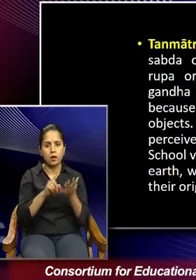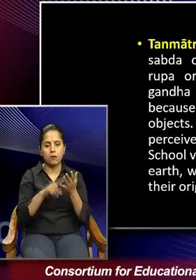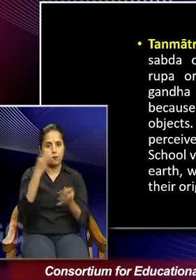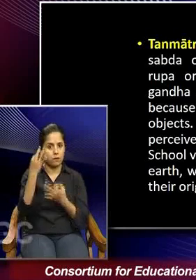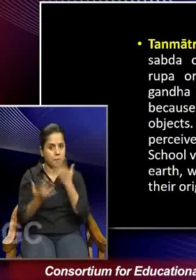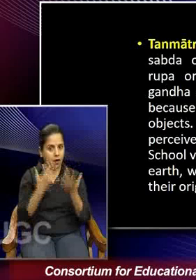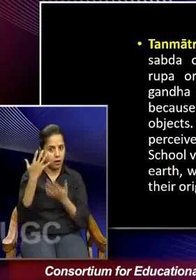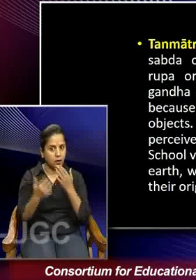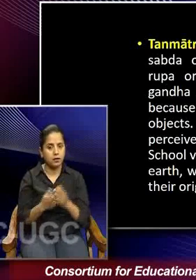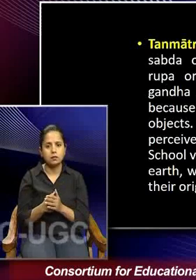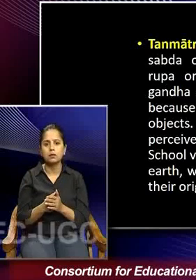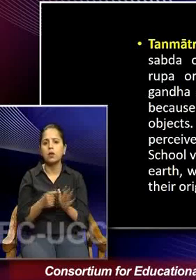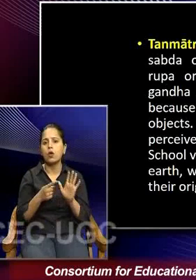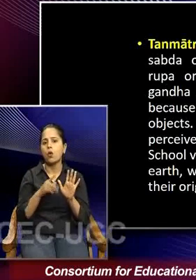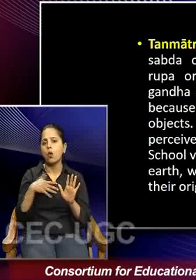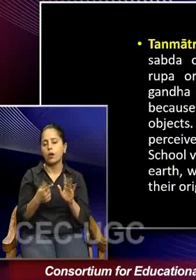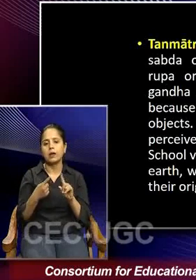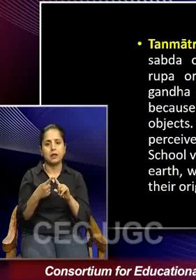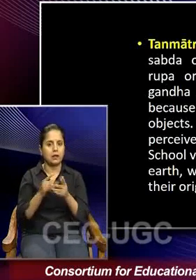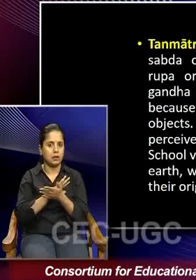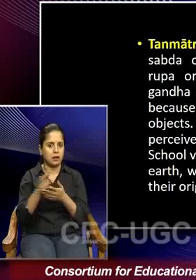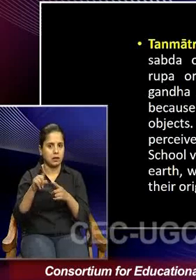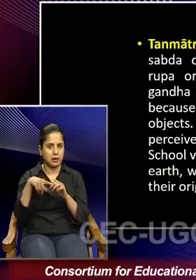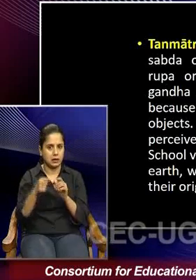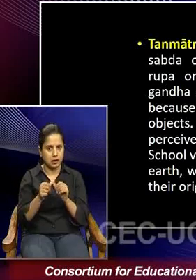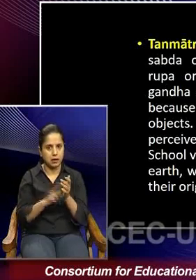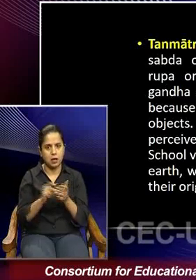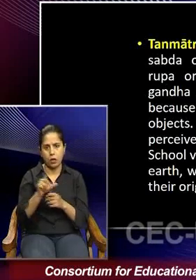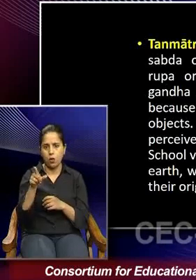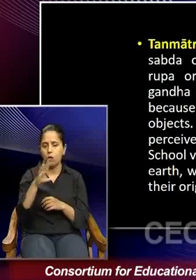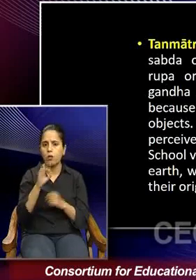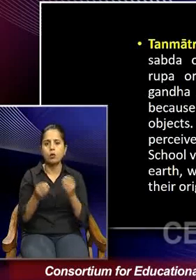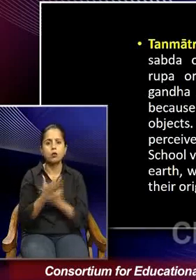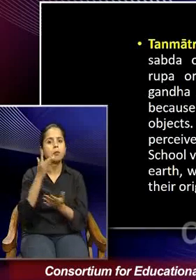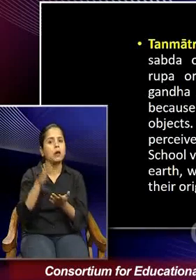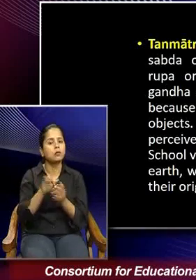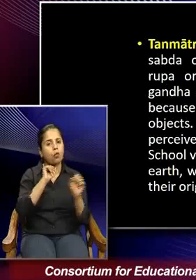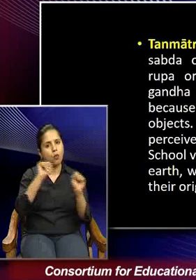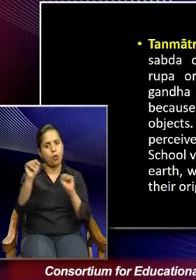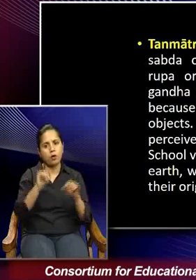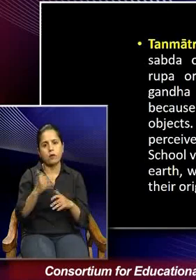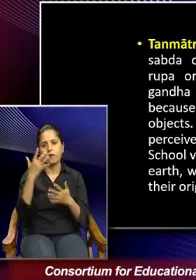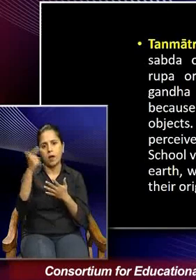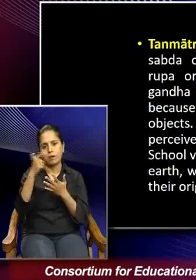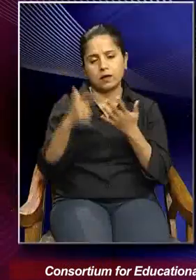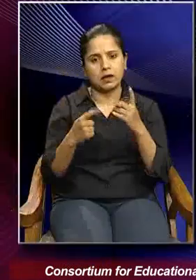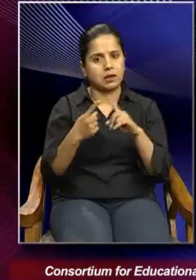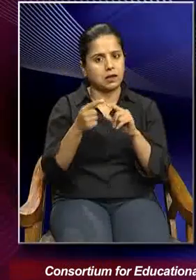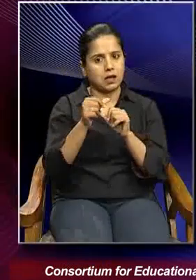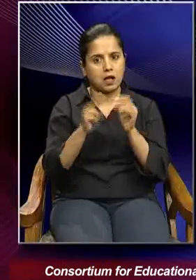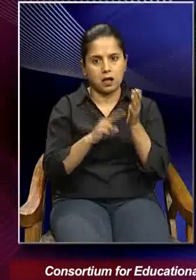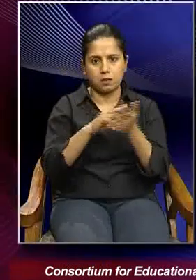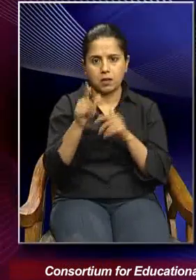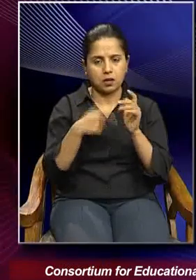fire and ether have their origin in the 5 Tanmatras.